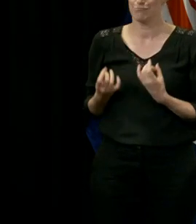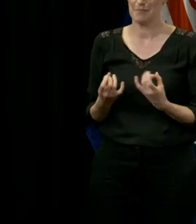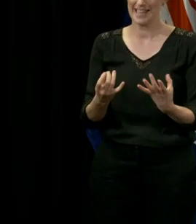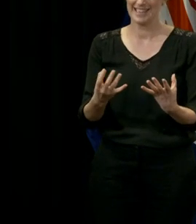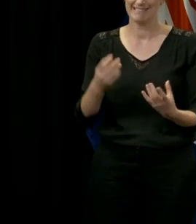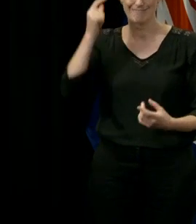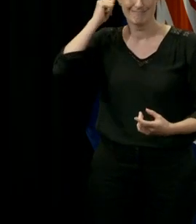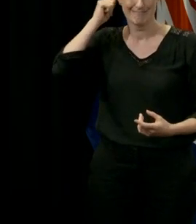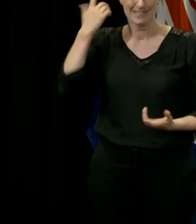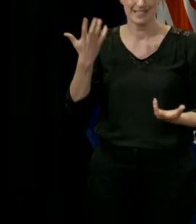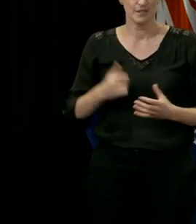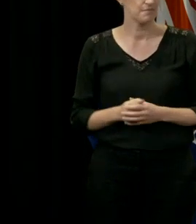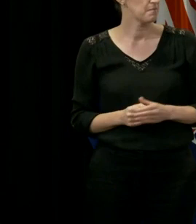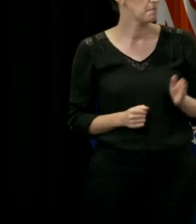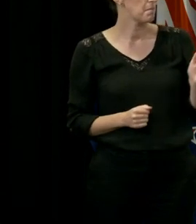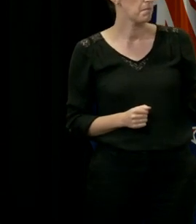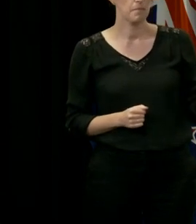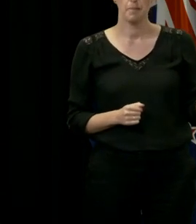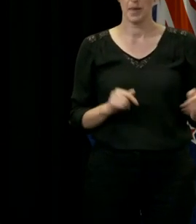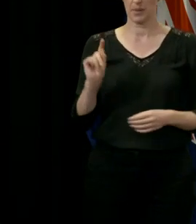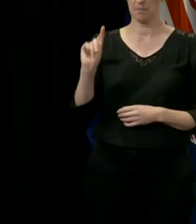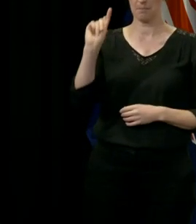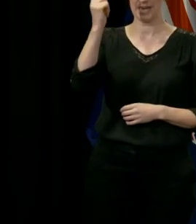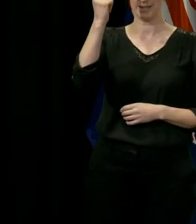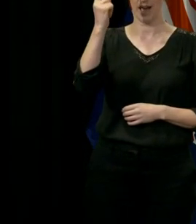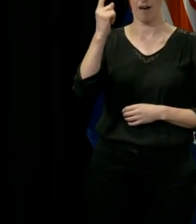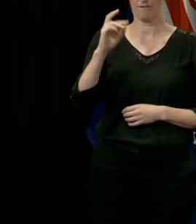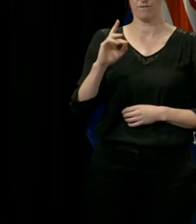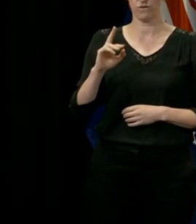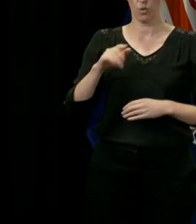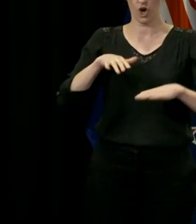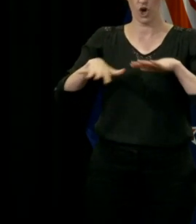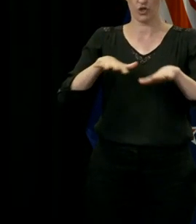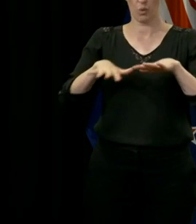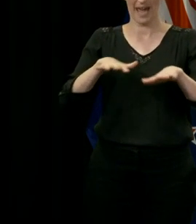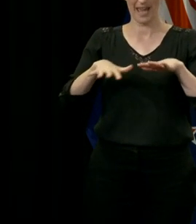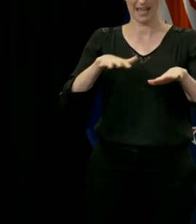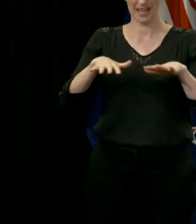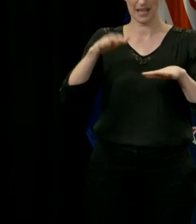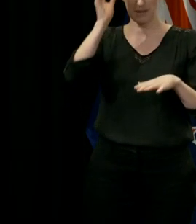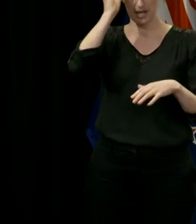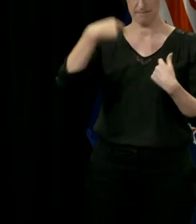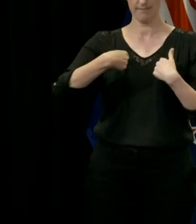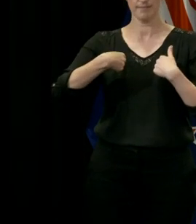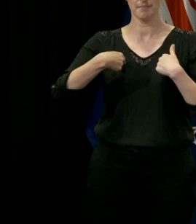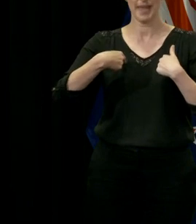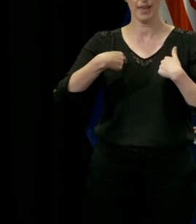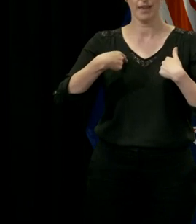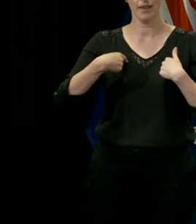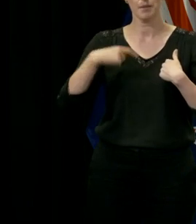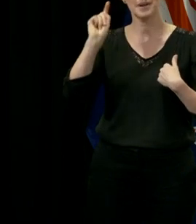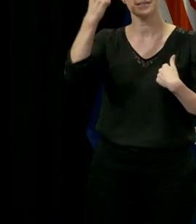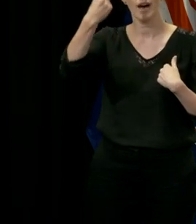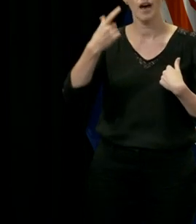that the Minister responsible for the Earthquake Commission, me, had a teleconference today with the Earthquake Commission and with the chair of that